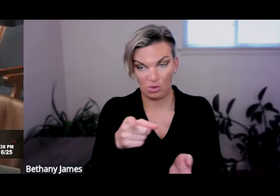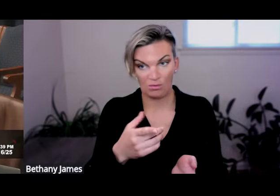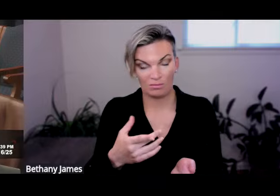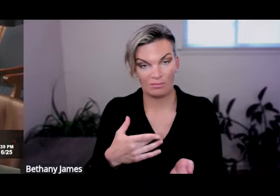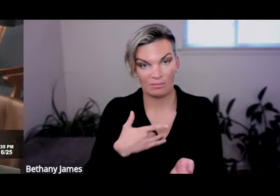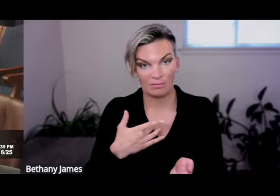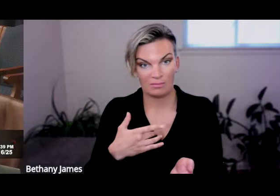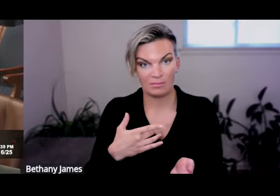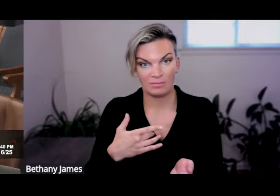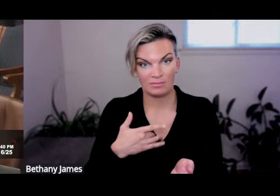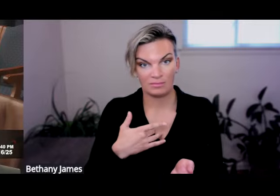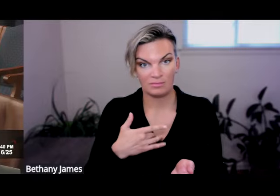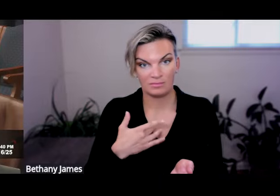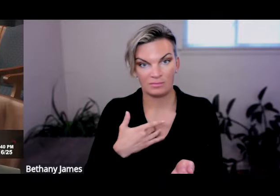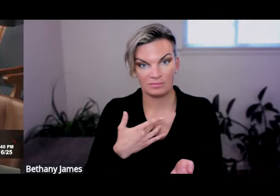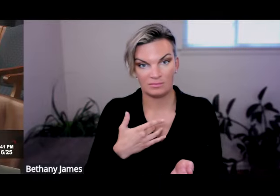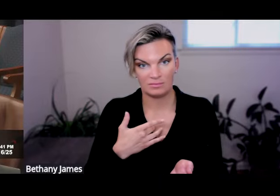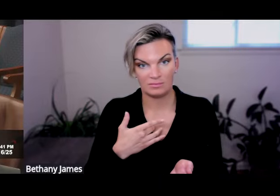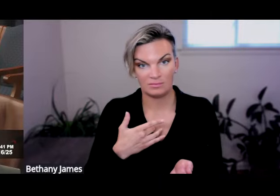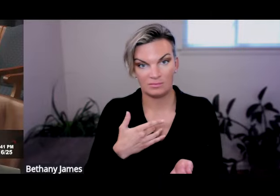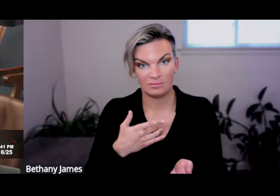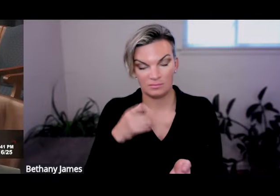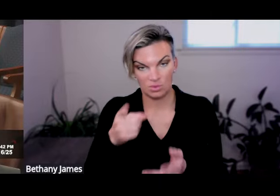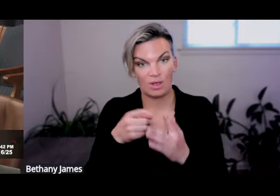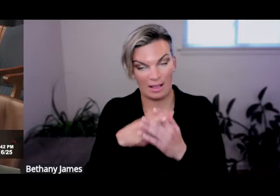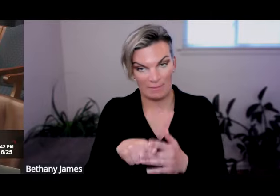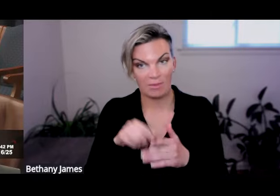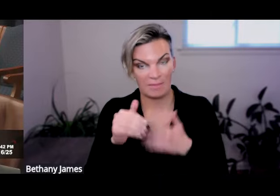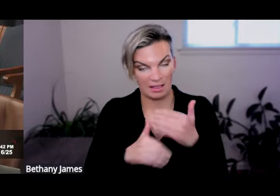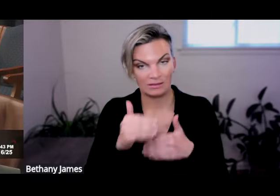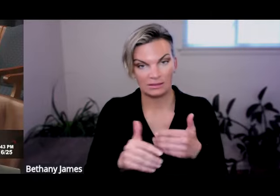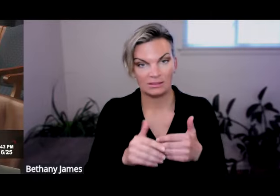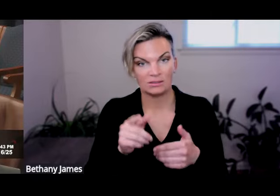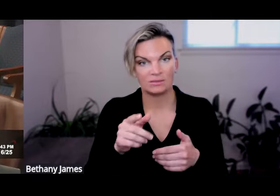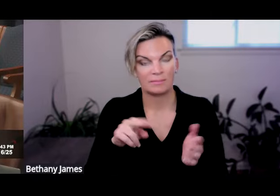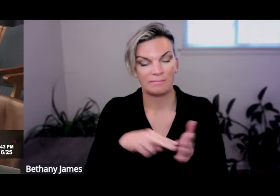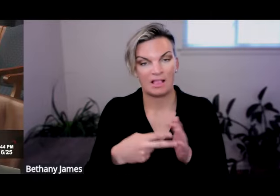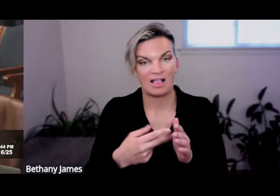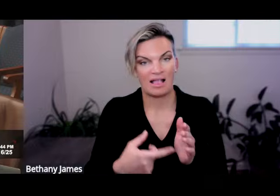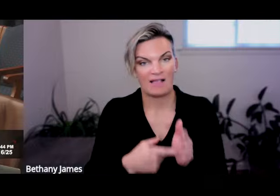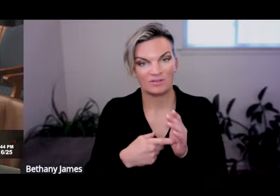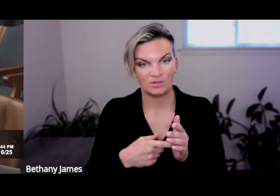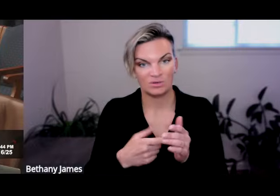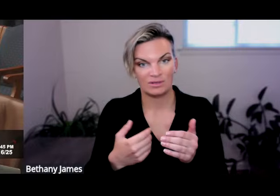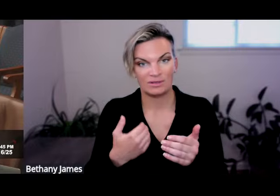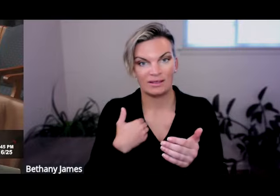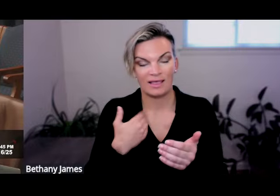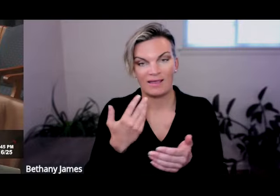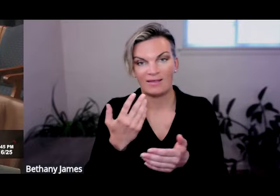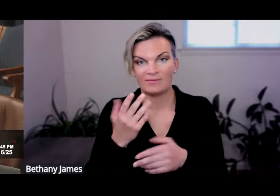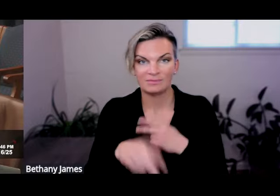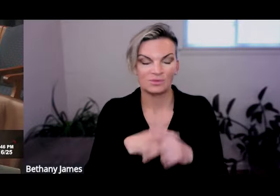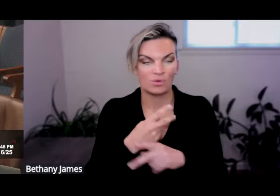you implement, that you would need to either have some sort of